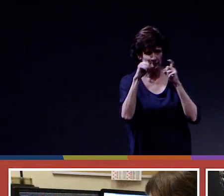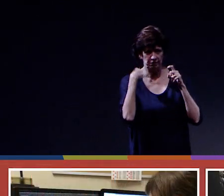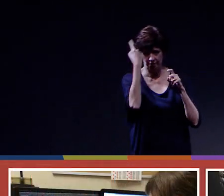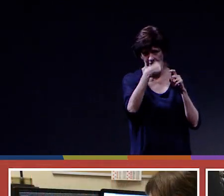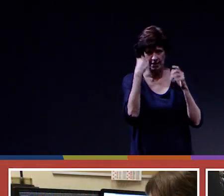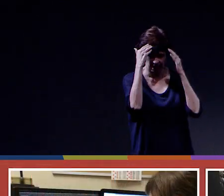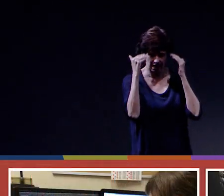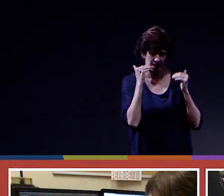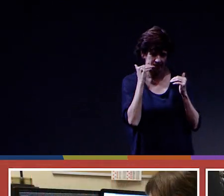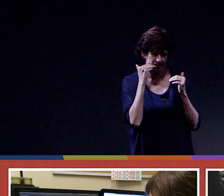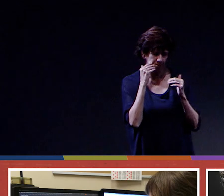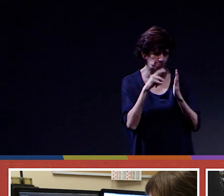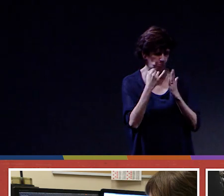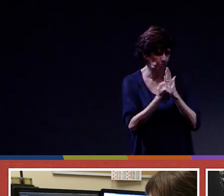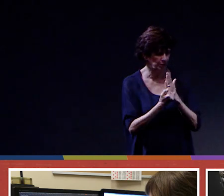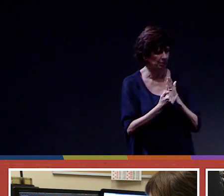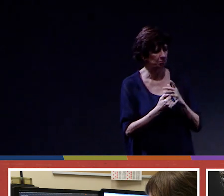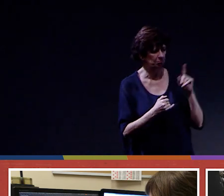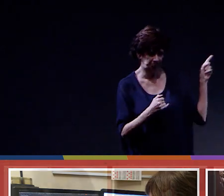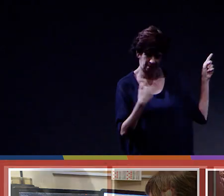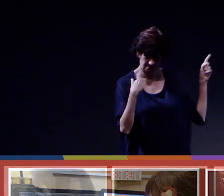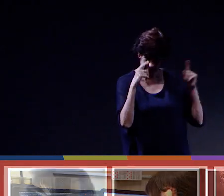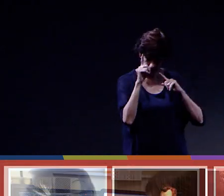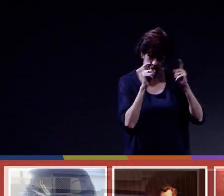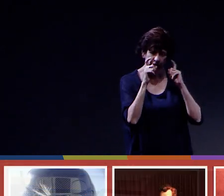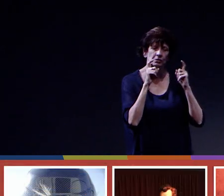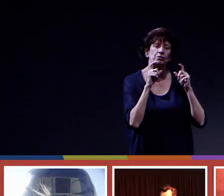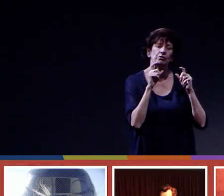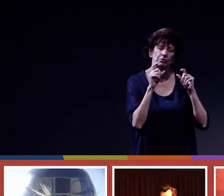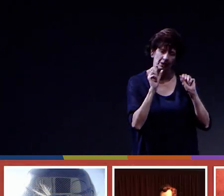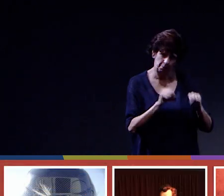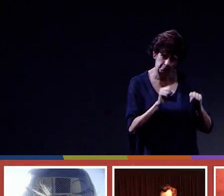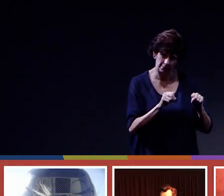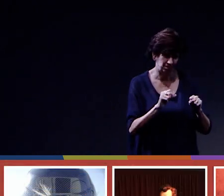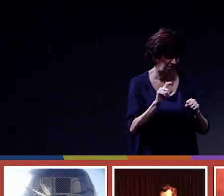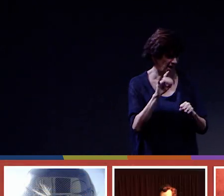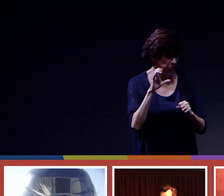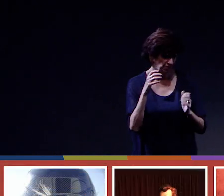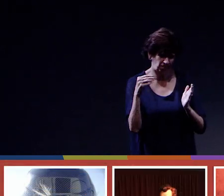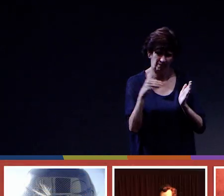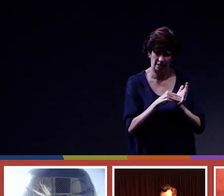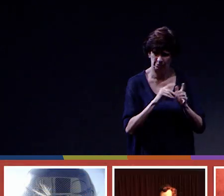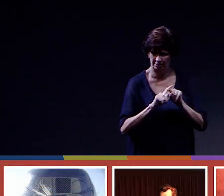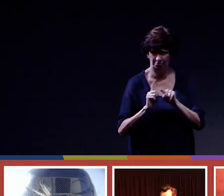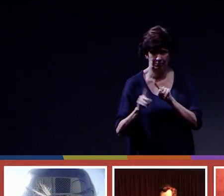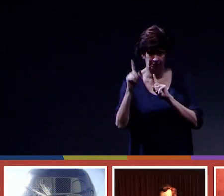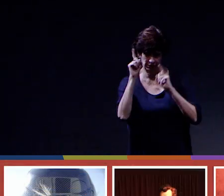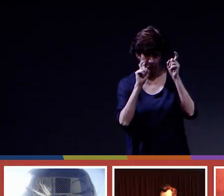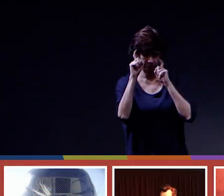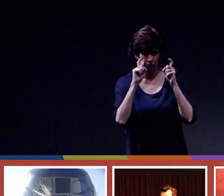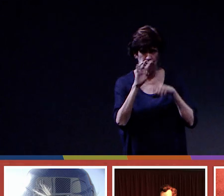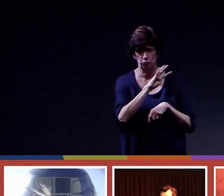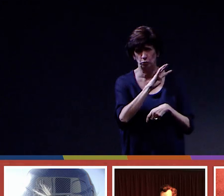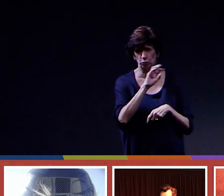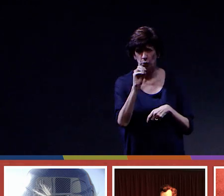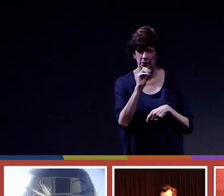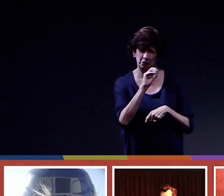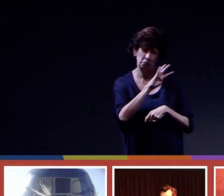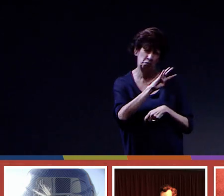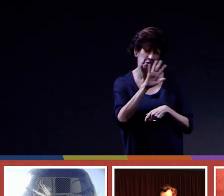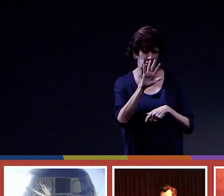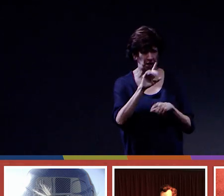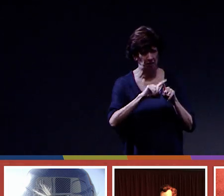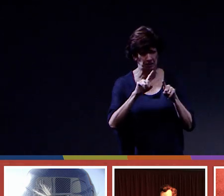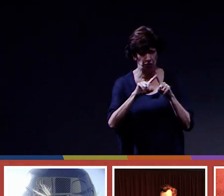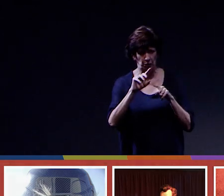of characters that have expressive capability with hundreds of thousands of potential expressions with 40 to 45